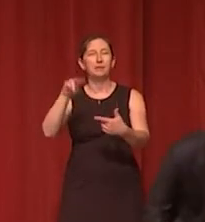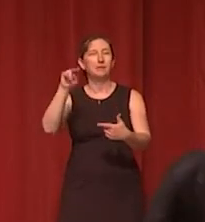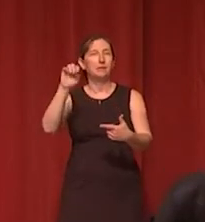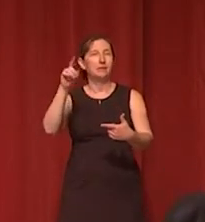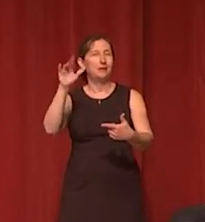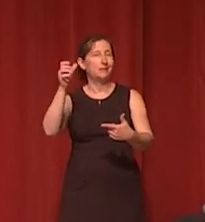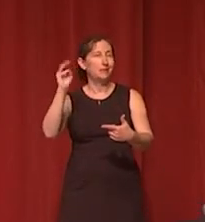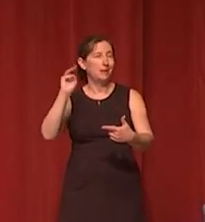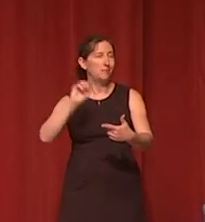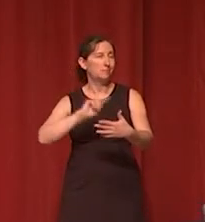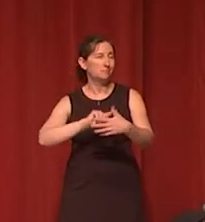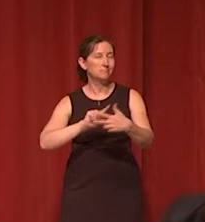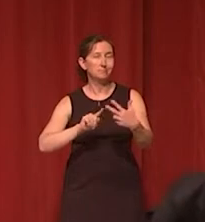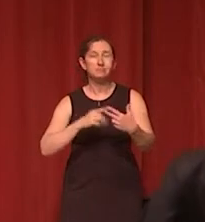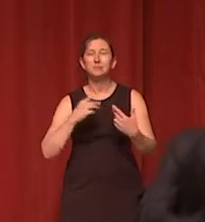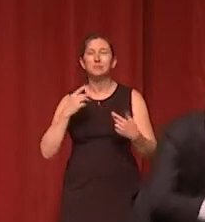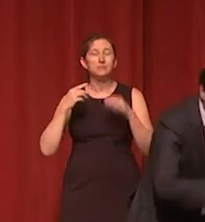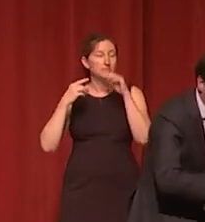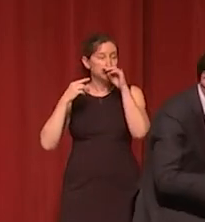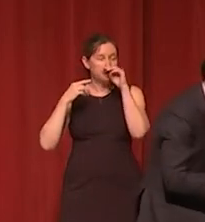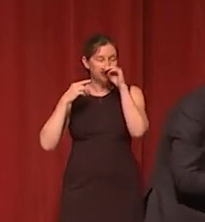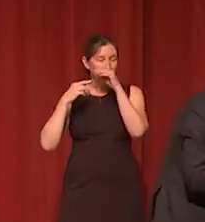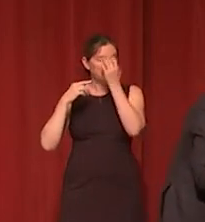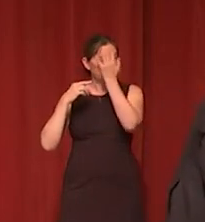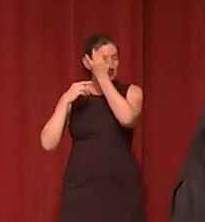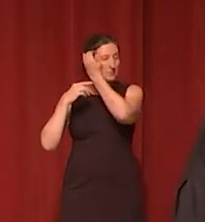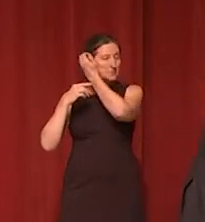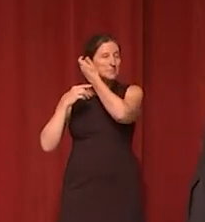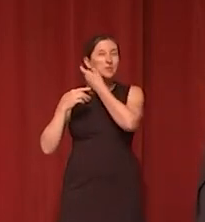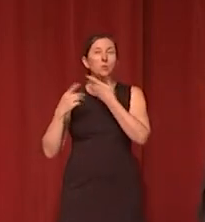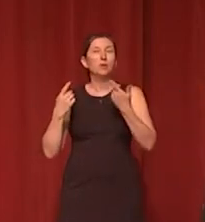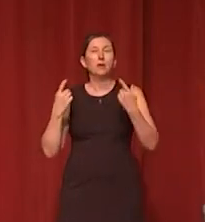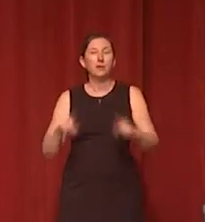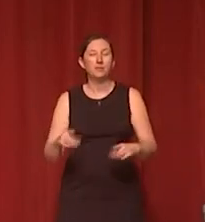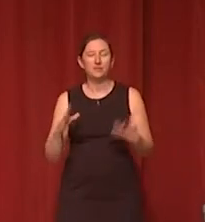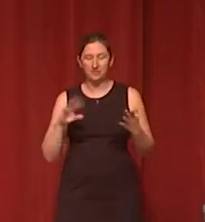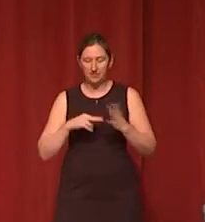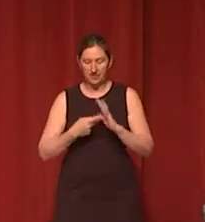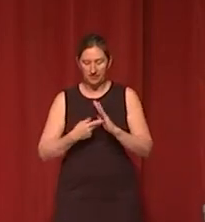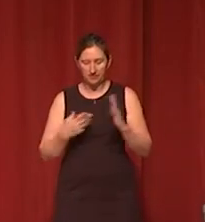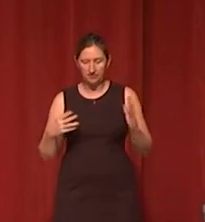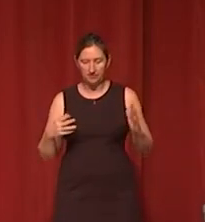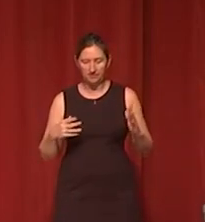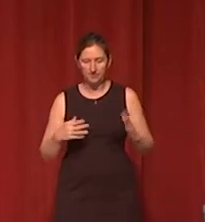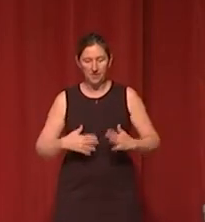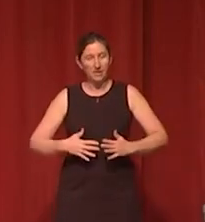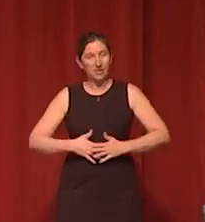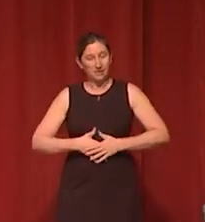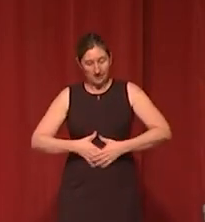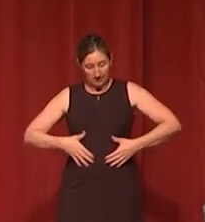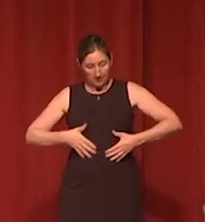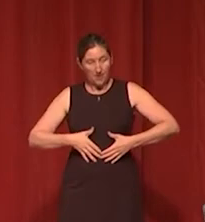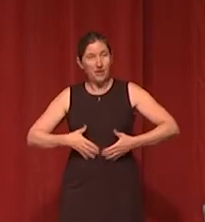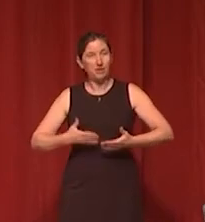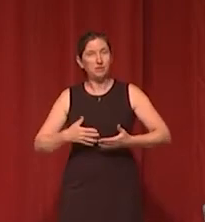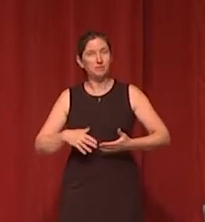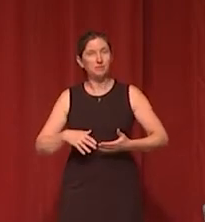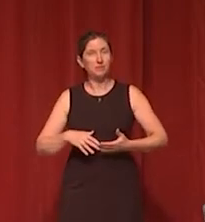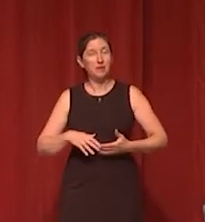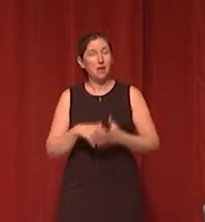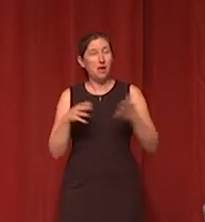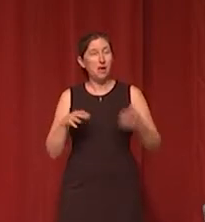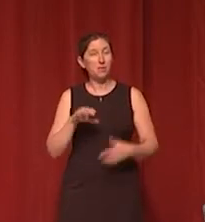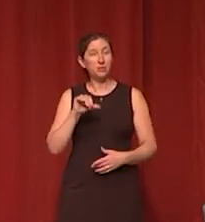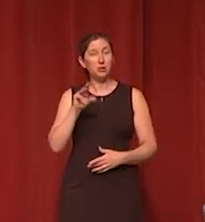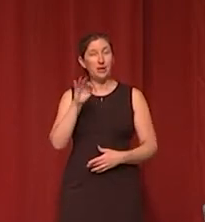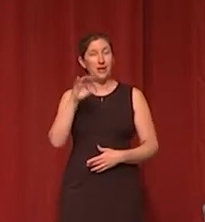but they actually reduce via proton pump inhibition within the stomach, reduce the amount of acid